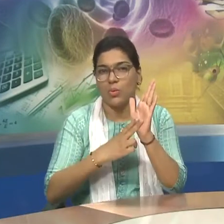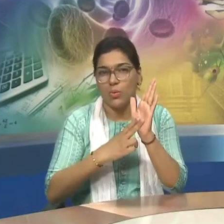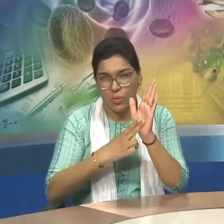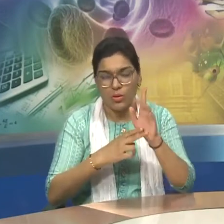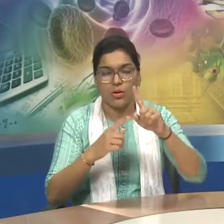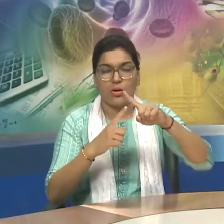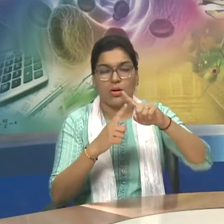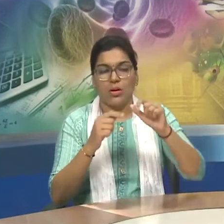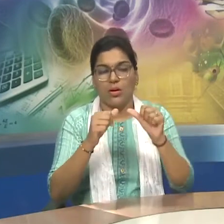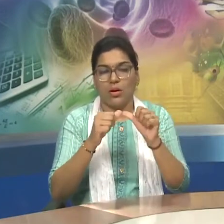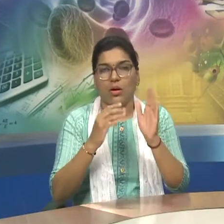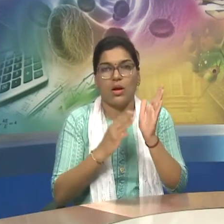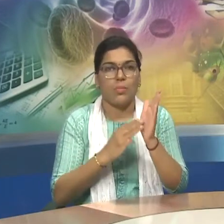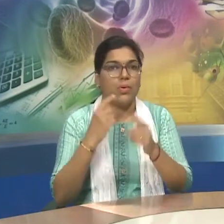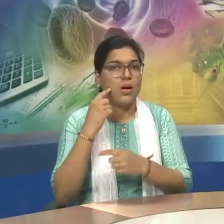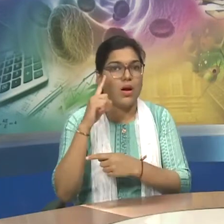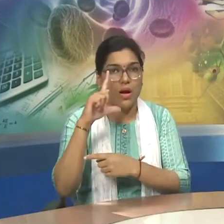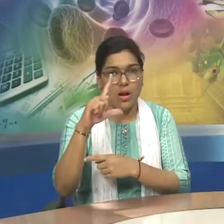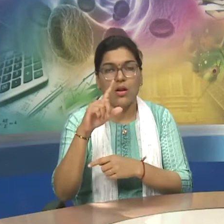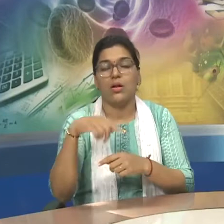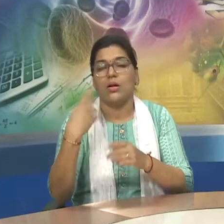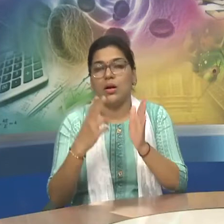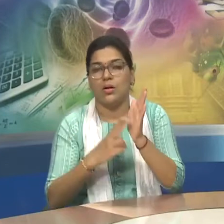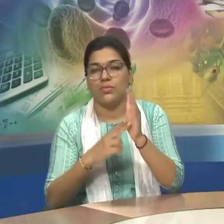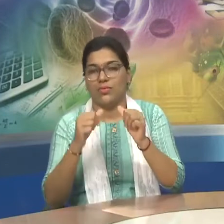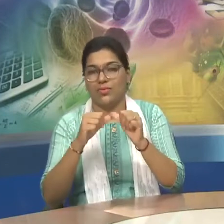the match and fireworks